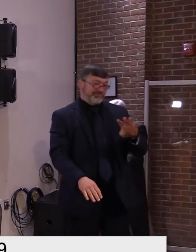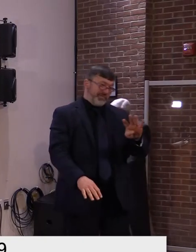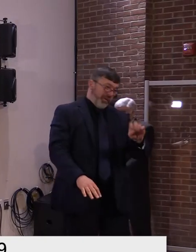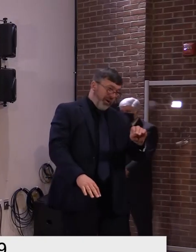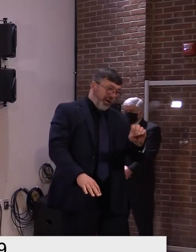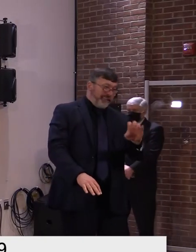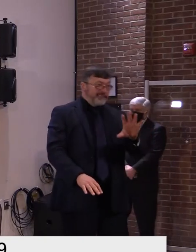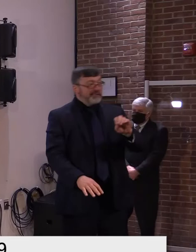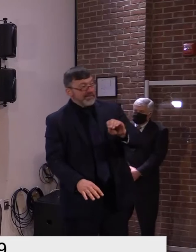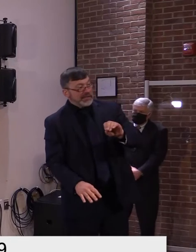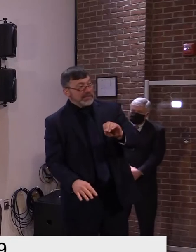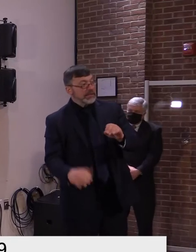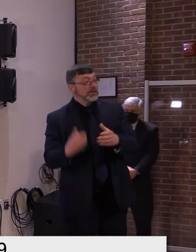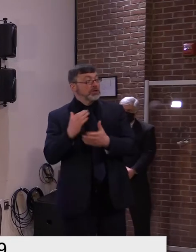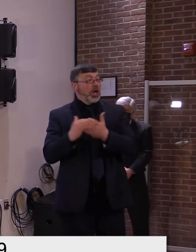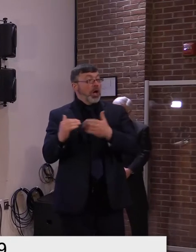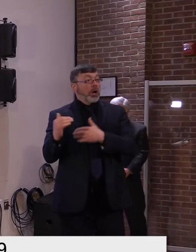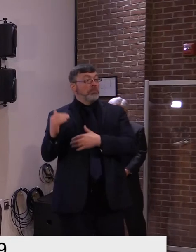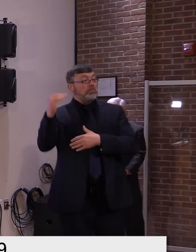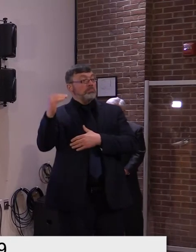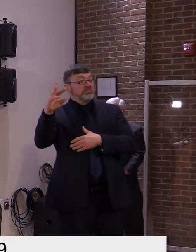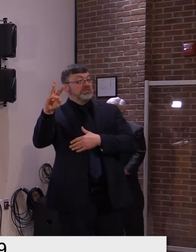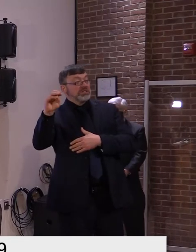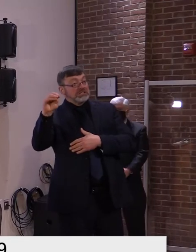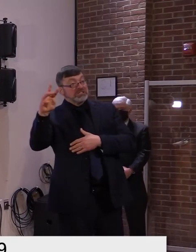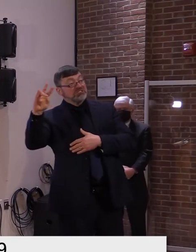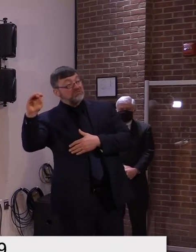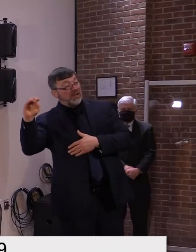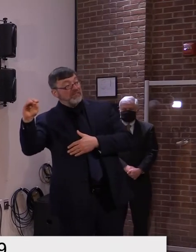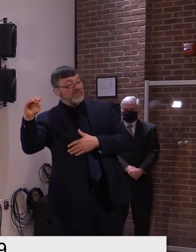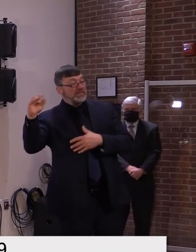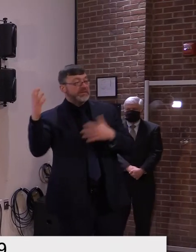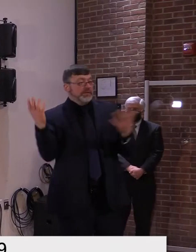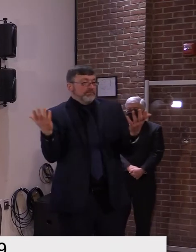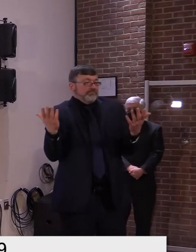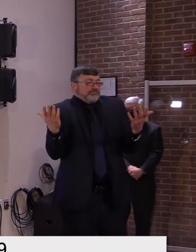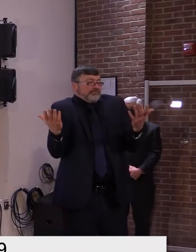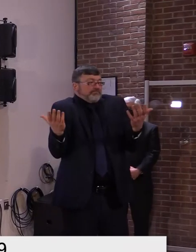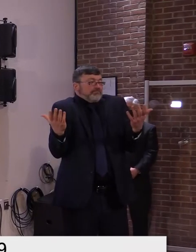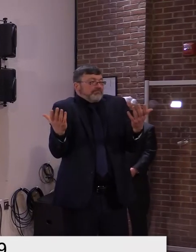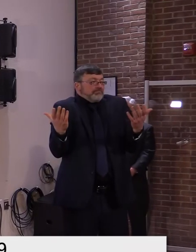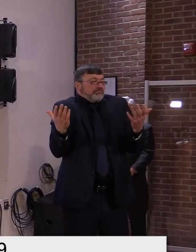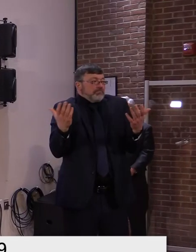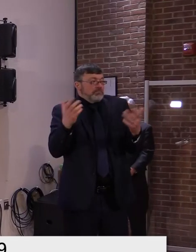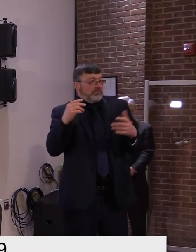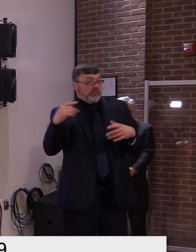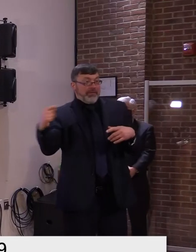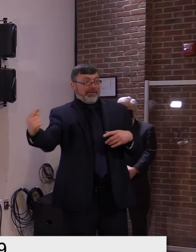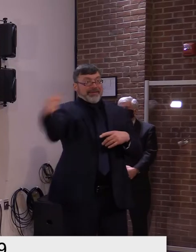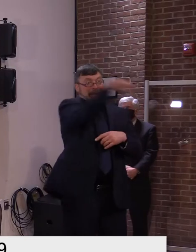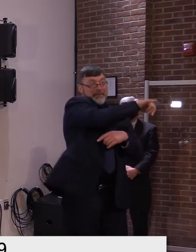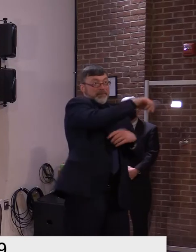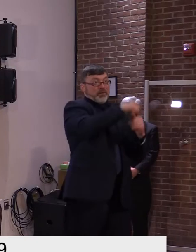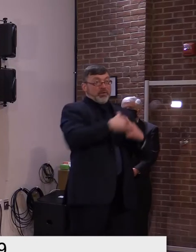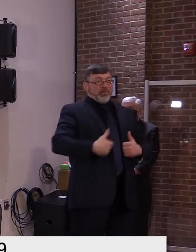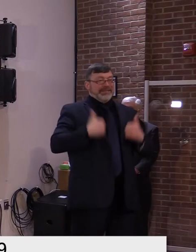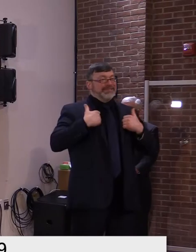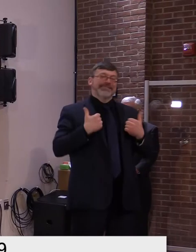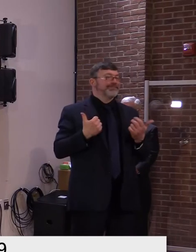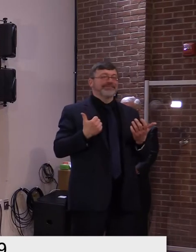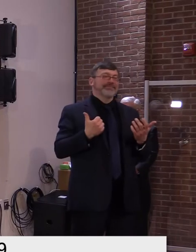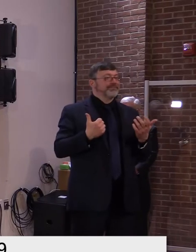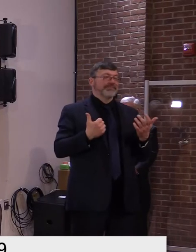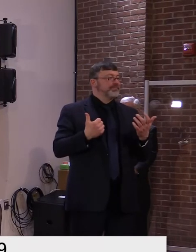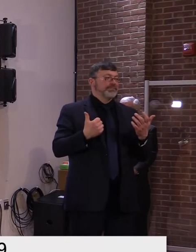in the 60 to 70% range. So not as high as the residents, and certainly not as high as some